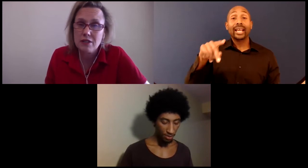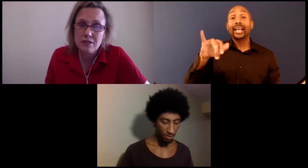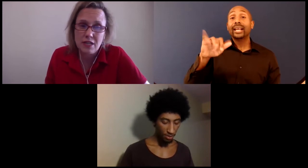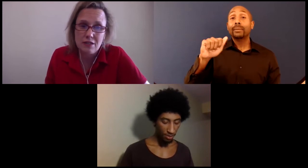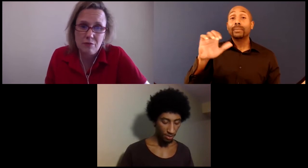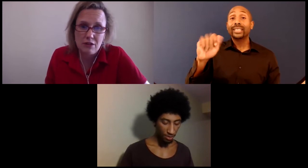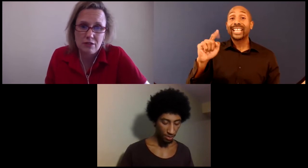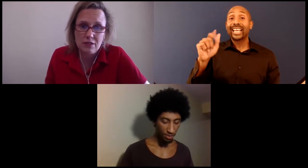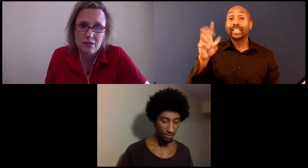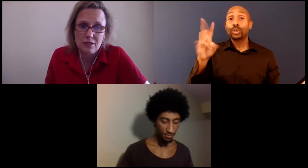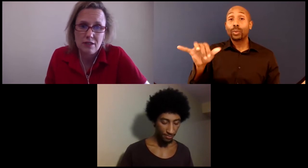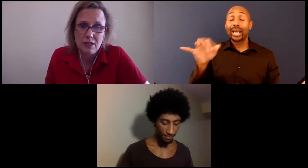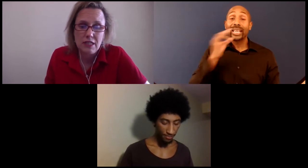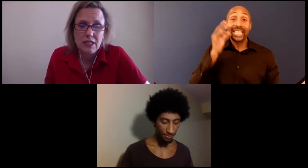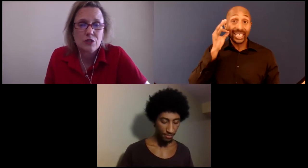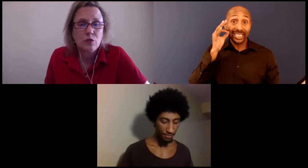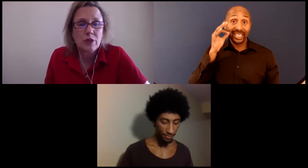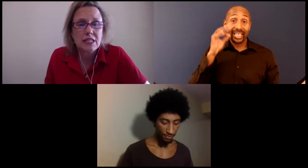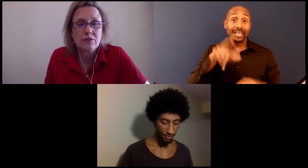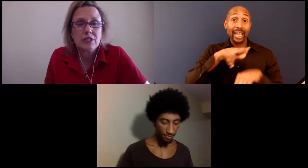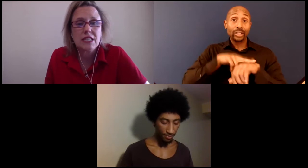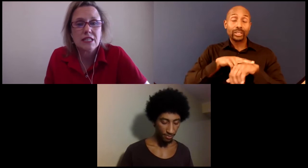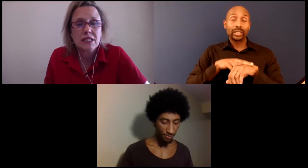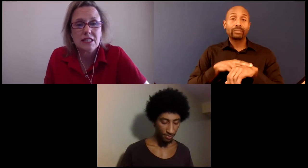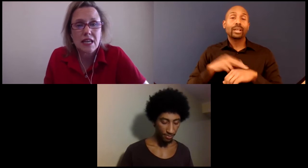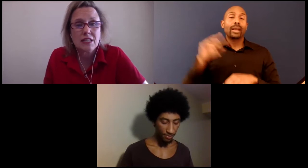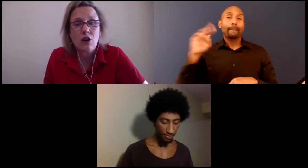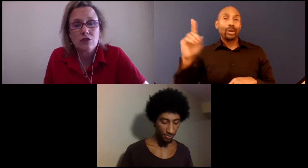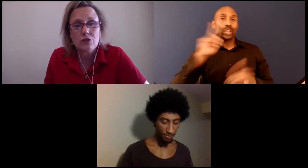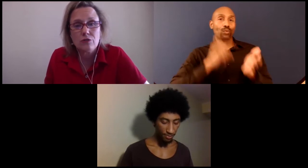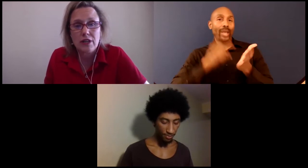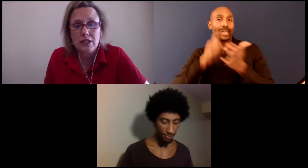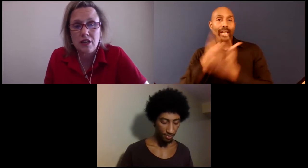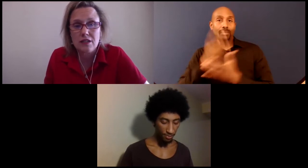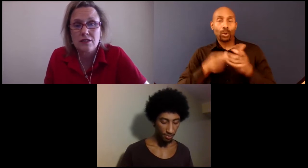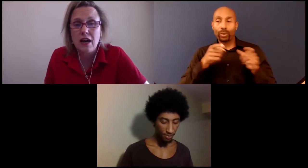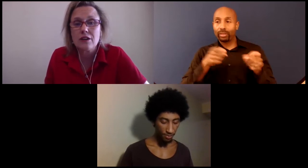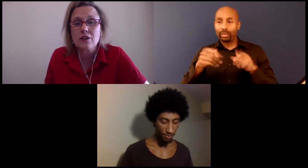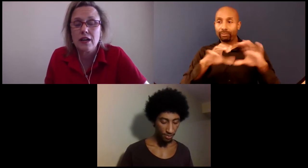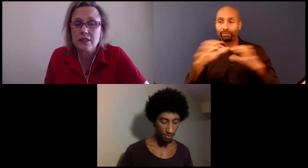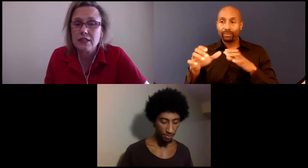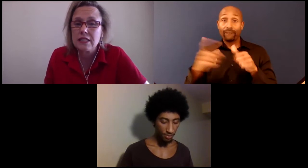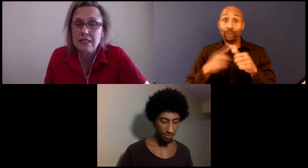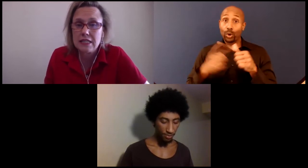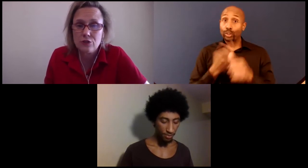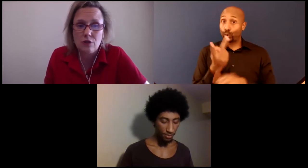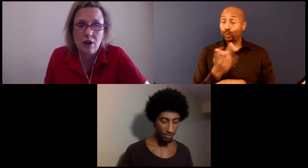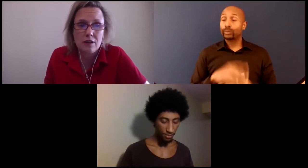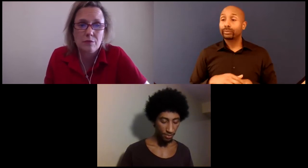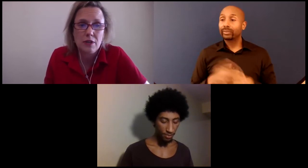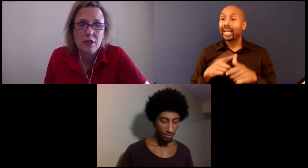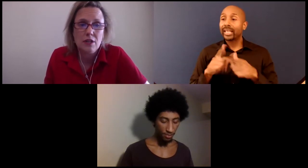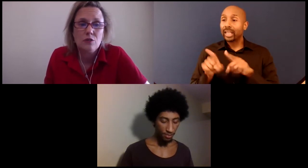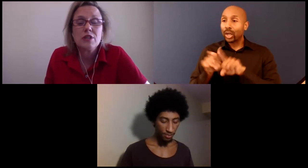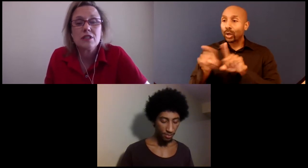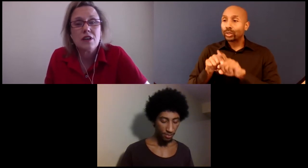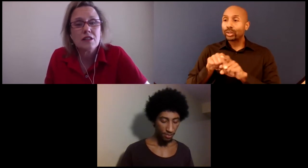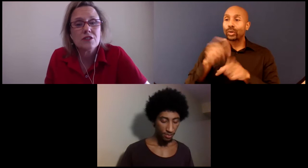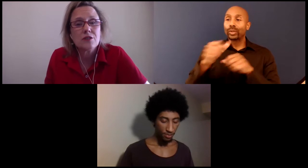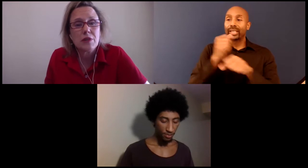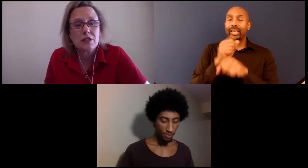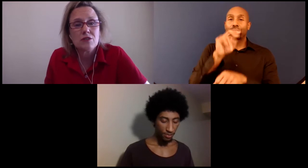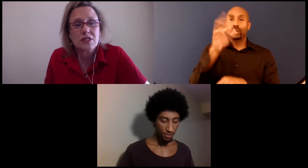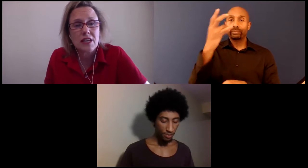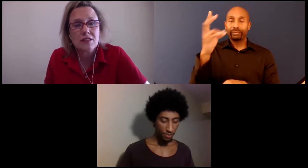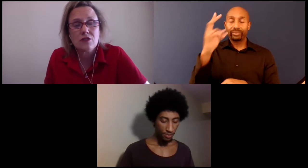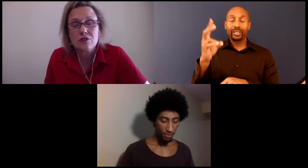recognized by the state of Maryland. In 2017, the state also recognized the Accohannock Indian tribe. We acknowledge